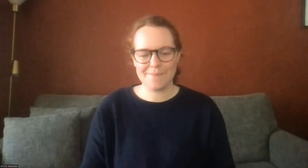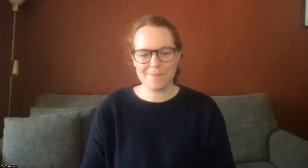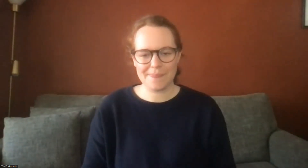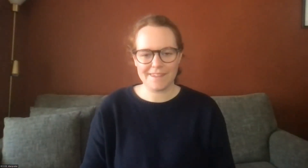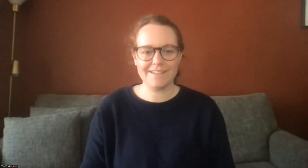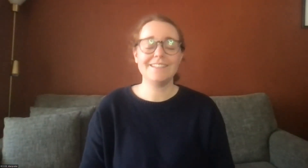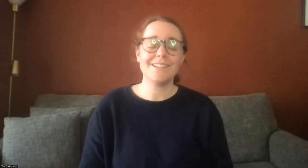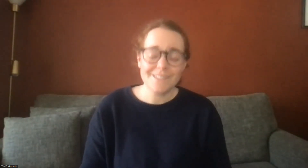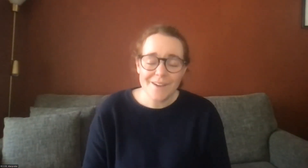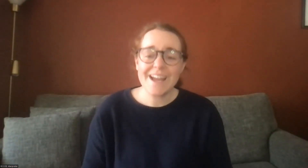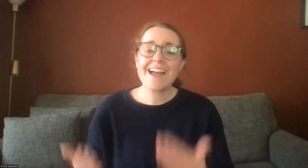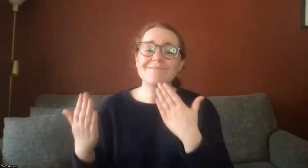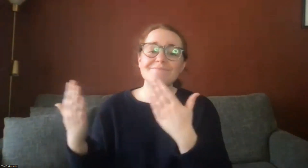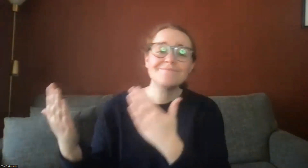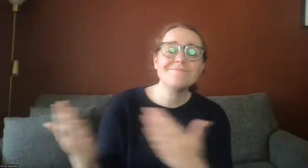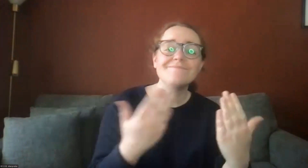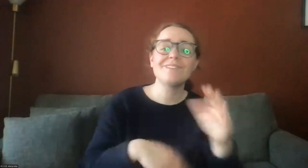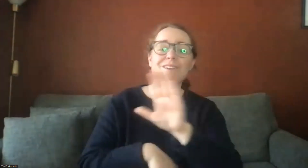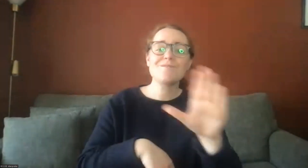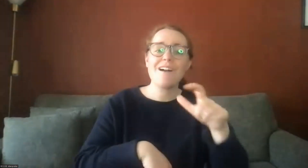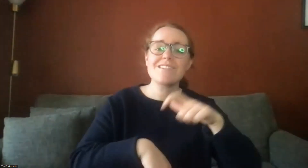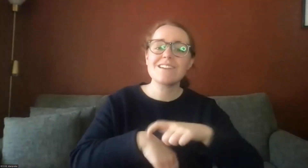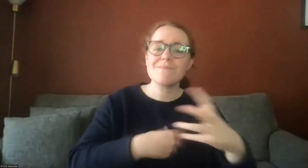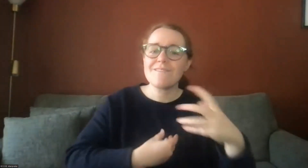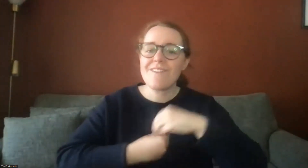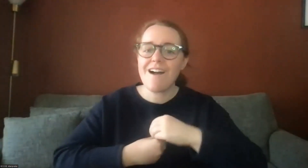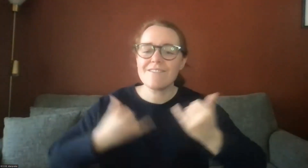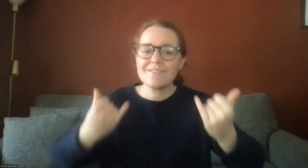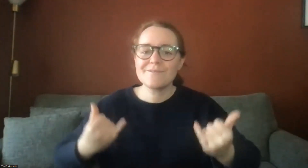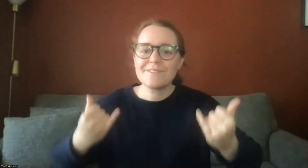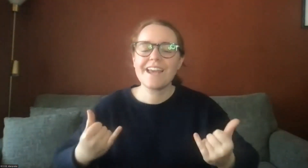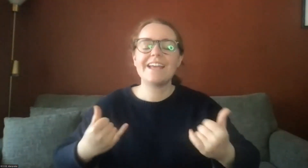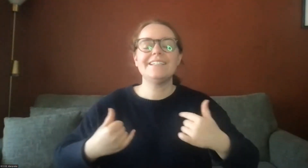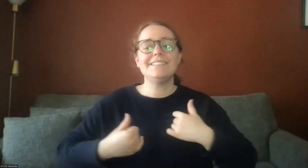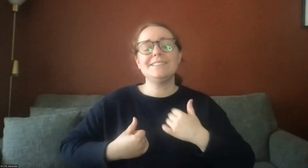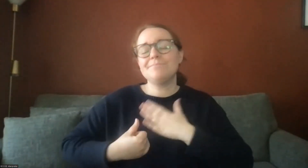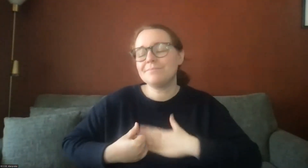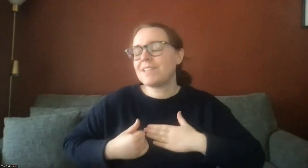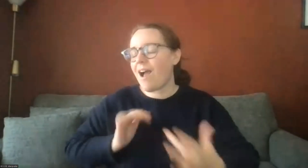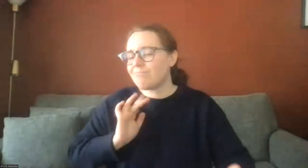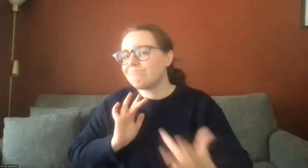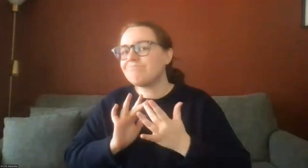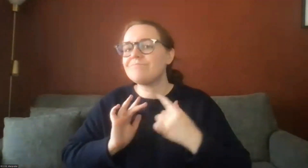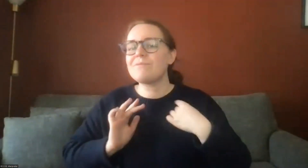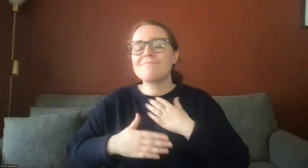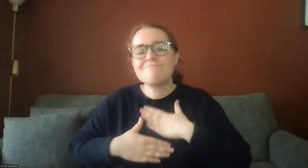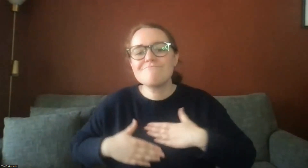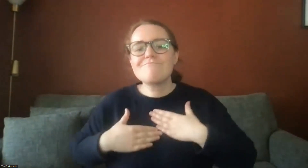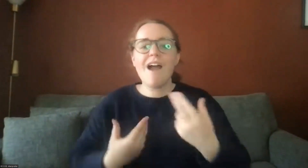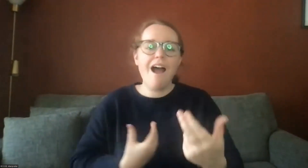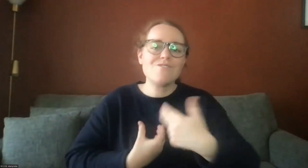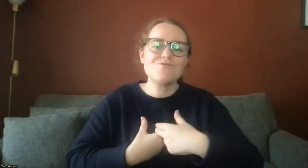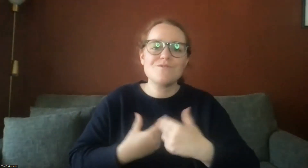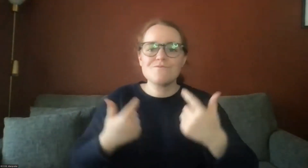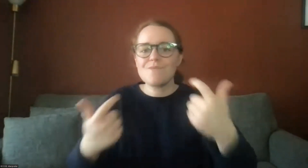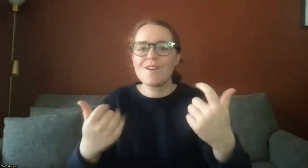So thank you so much for your time and being here today. And as always, reach out. We appreciate you being here and